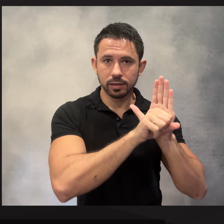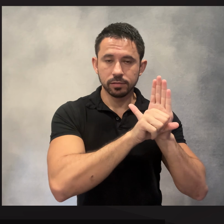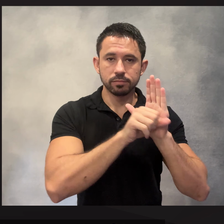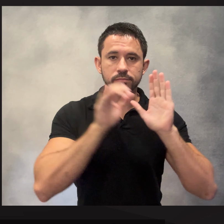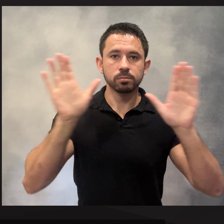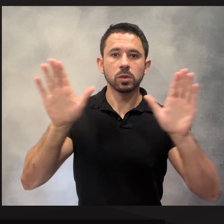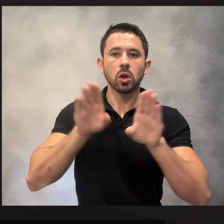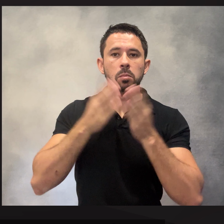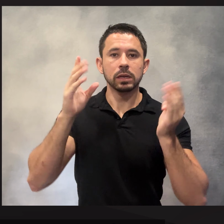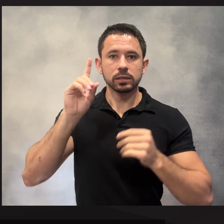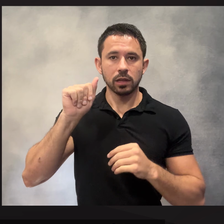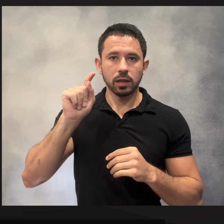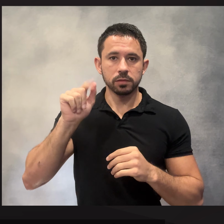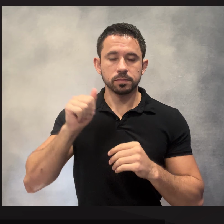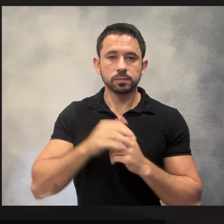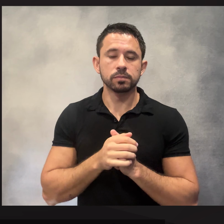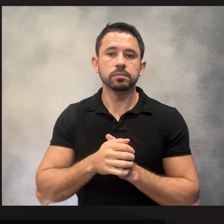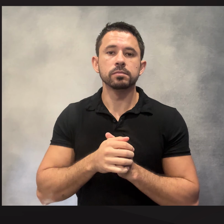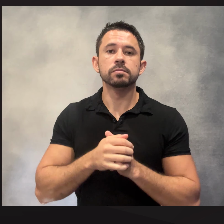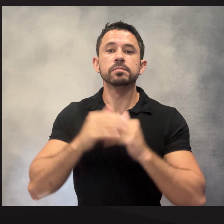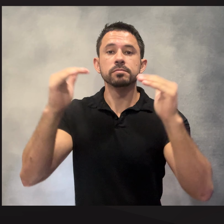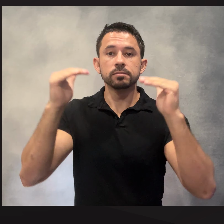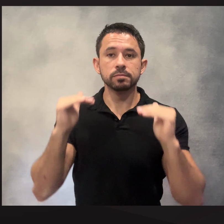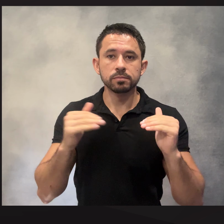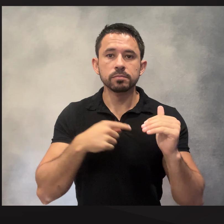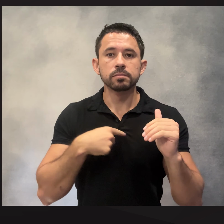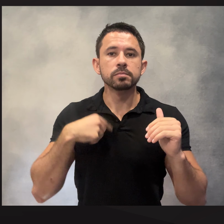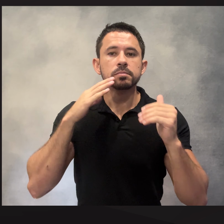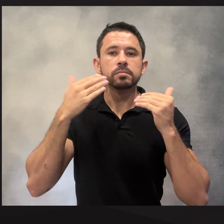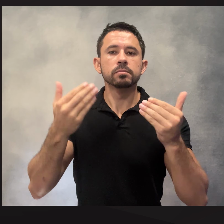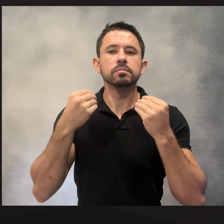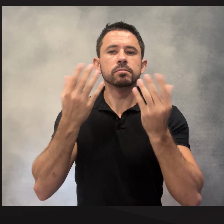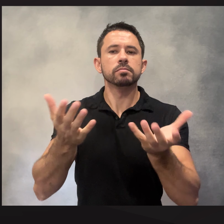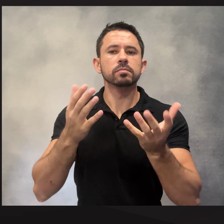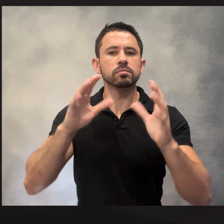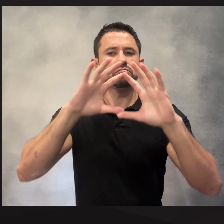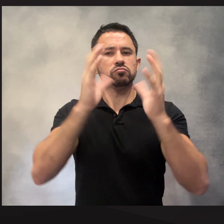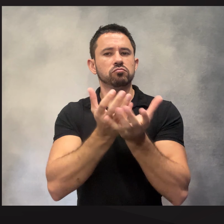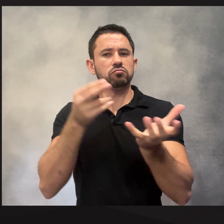Then we'll give an overview of New York City open data.